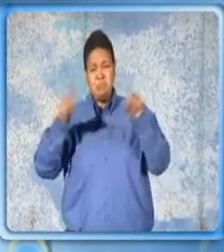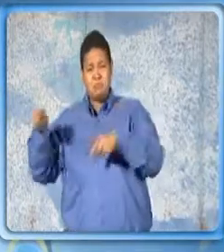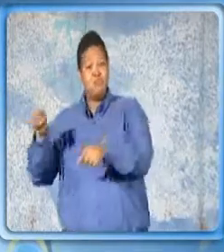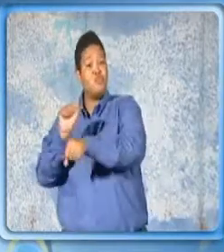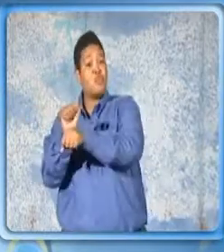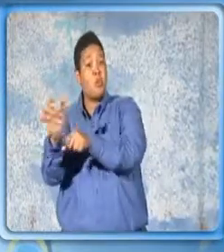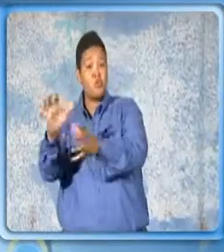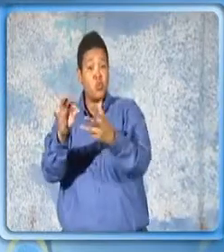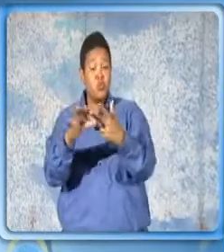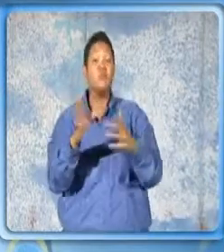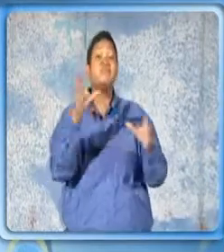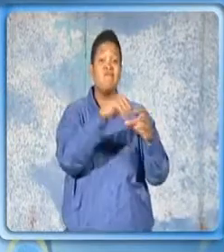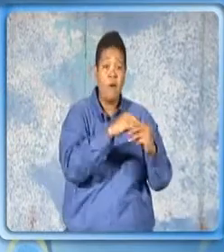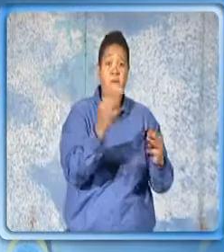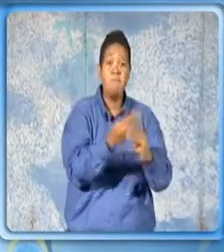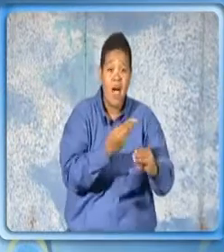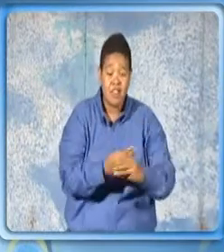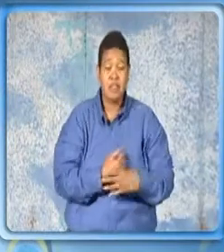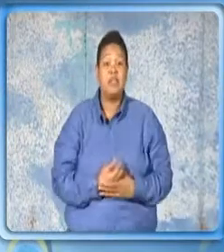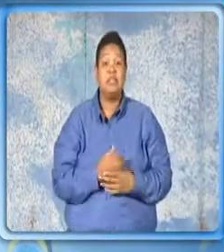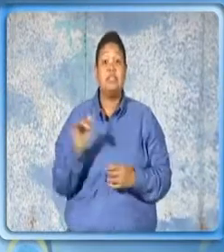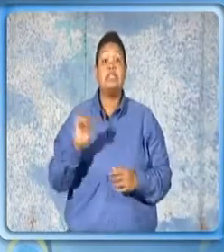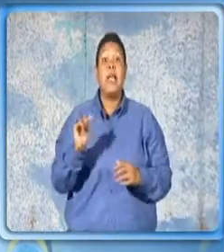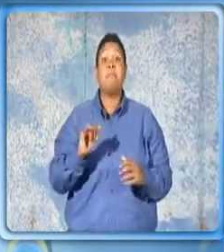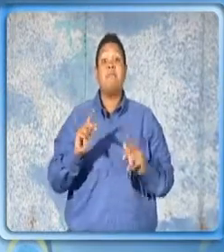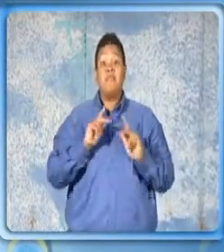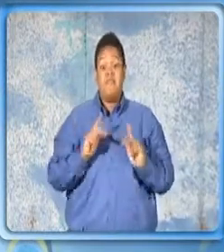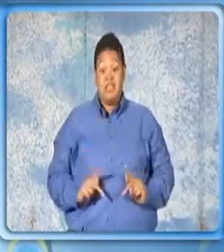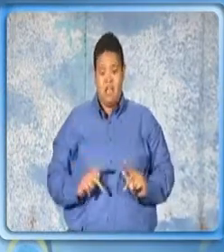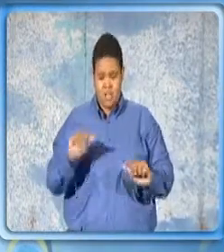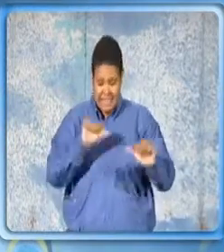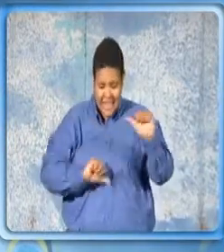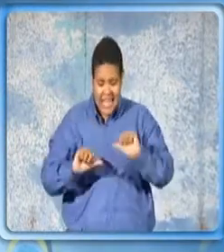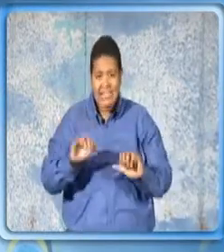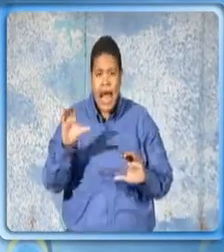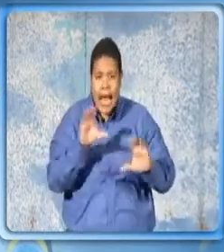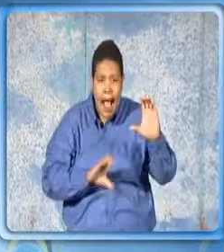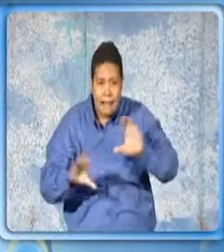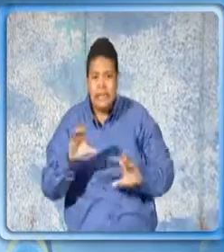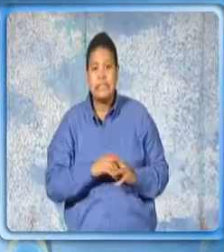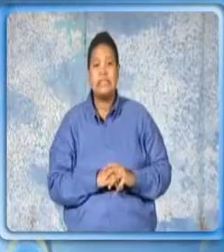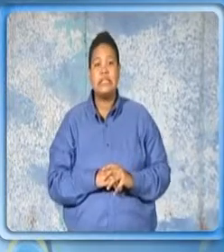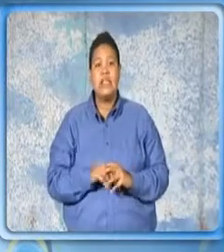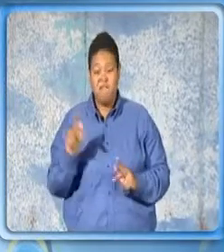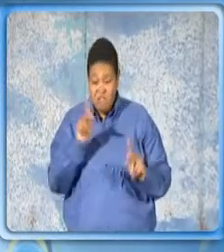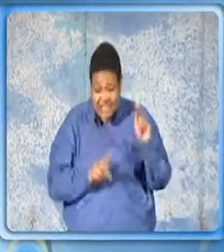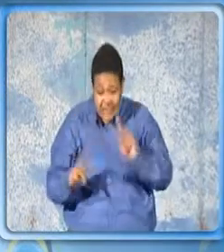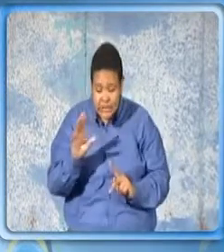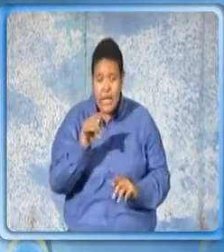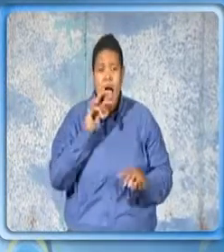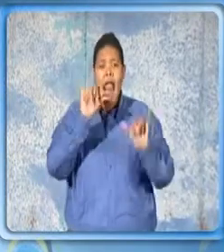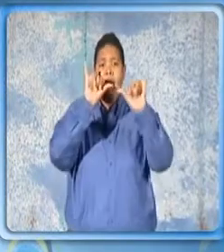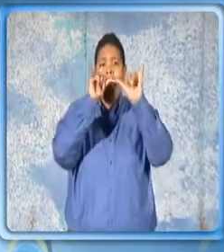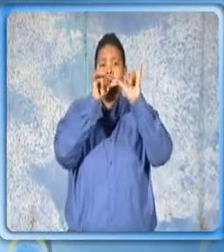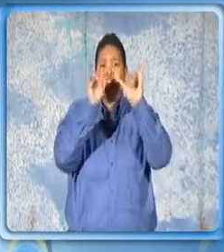paths. In the physical sciences, as chemists, physicists, and